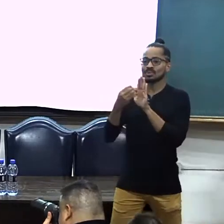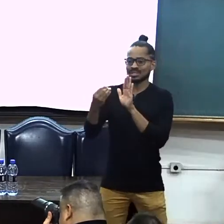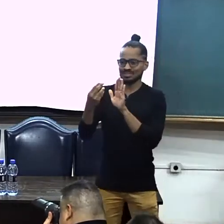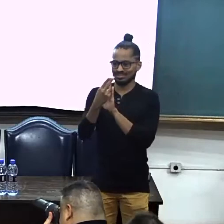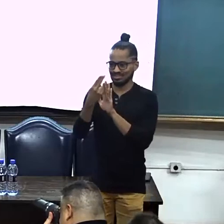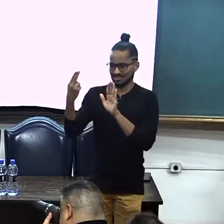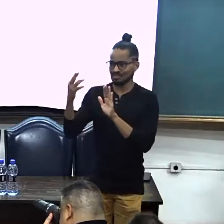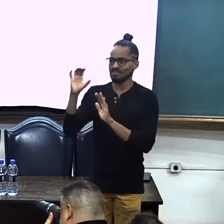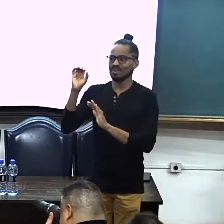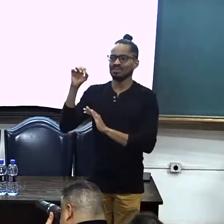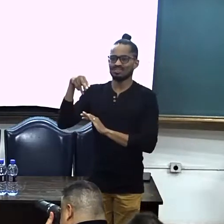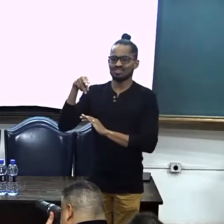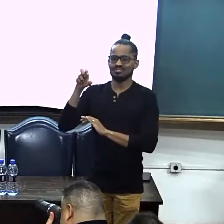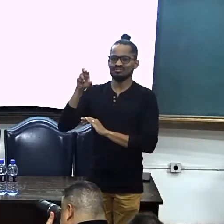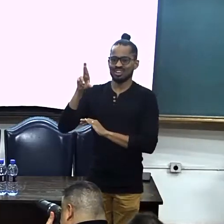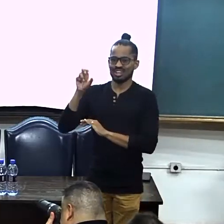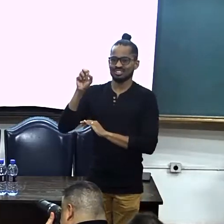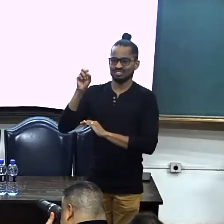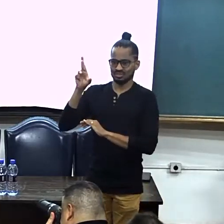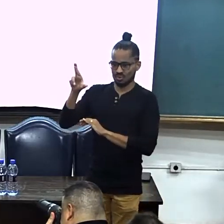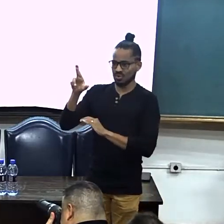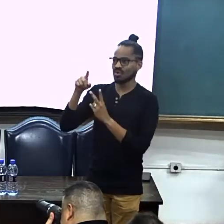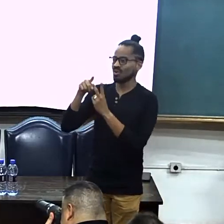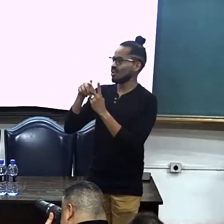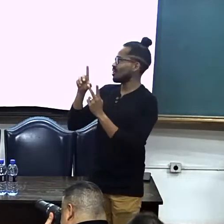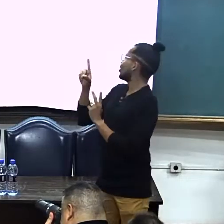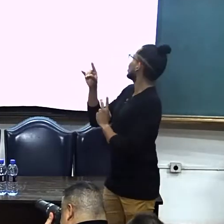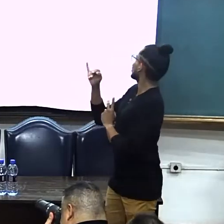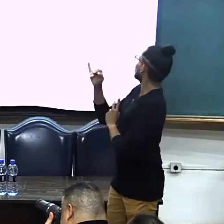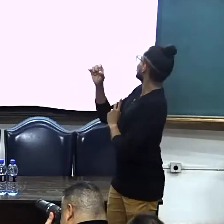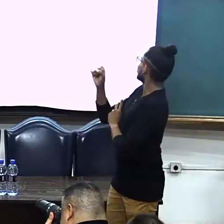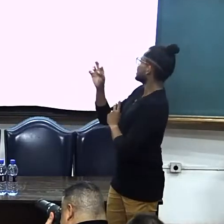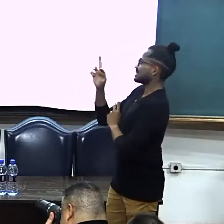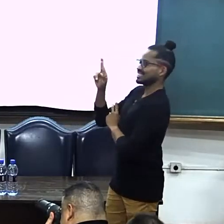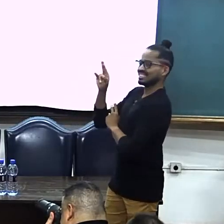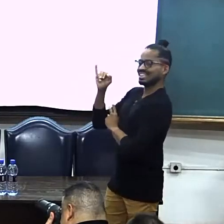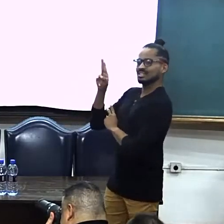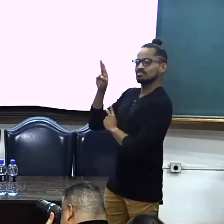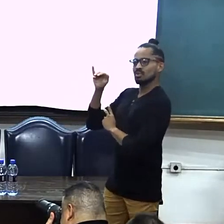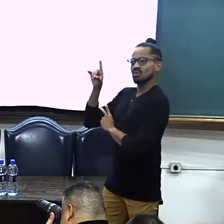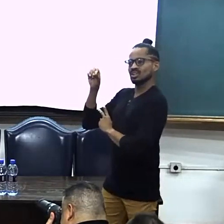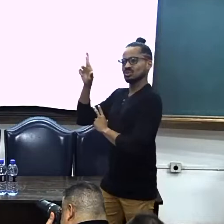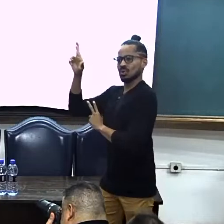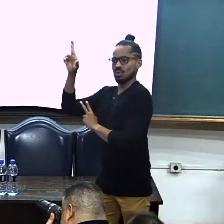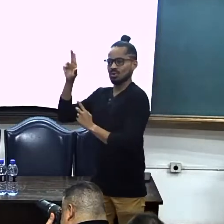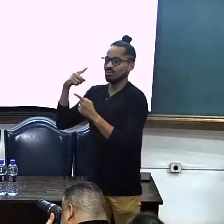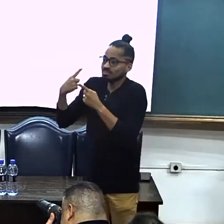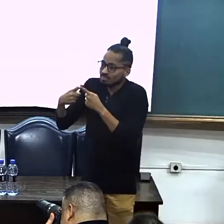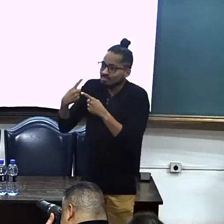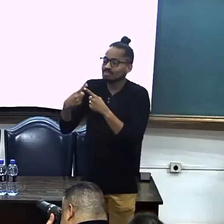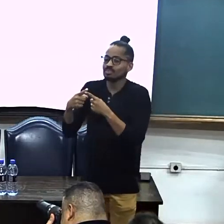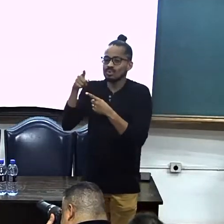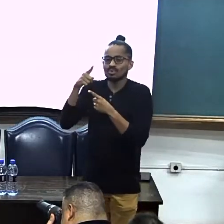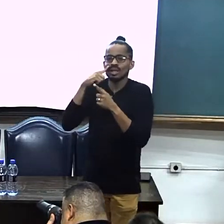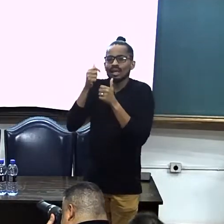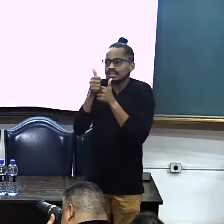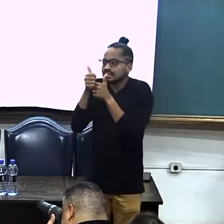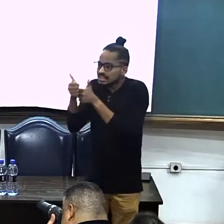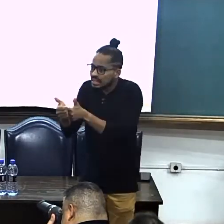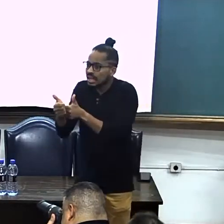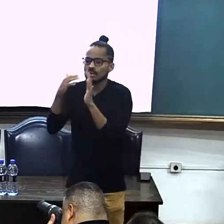converter-distributor model because it took an abstract, prosodic, and